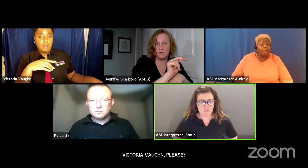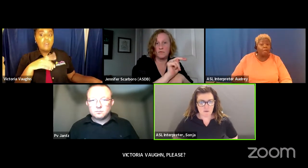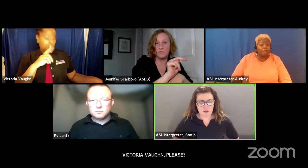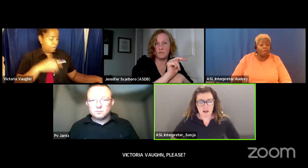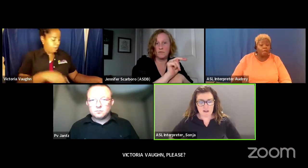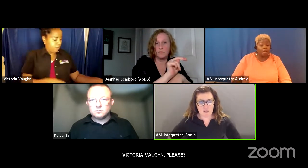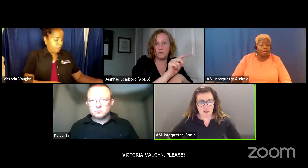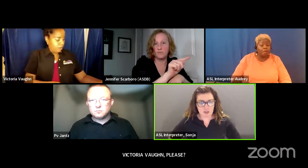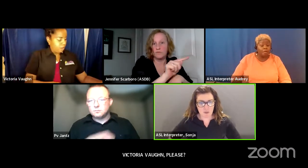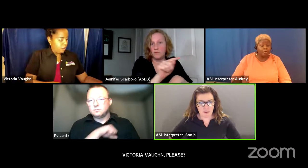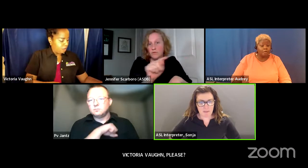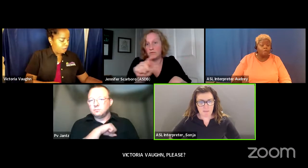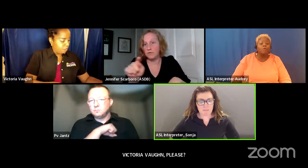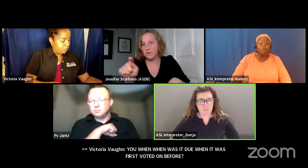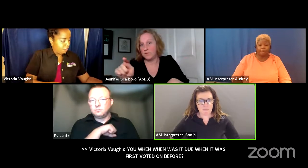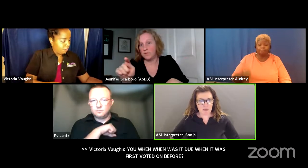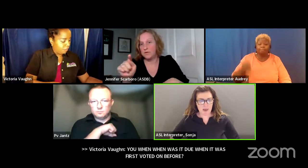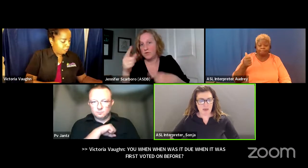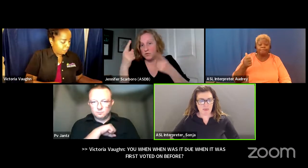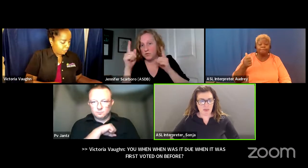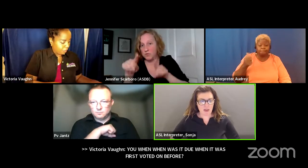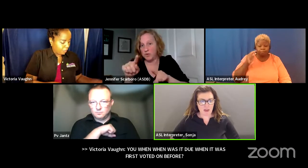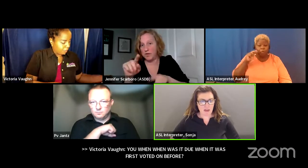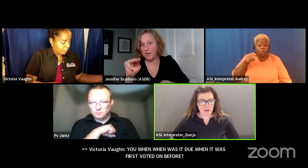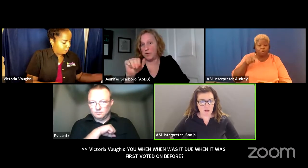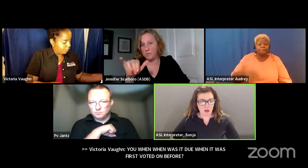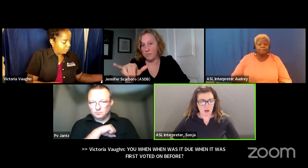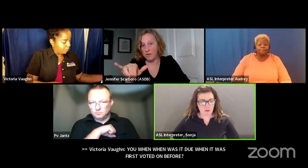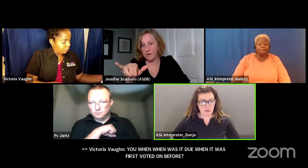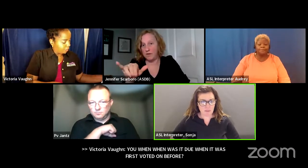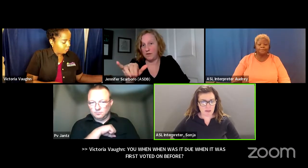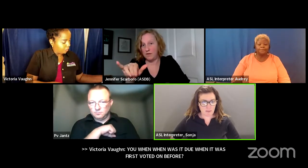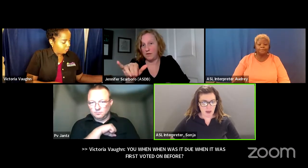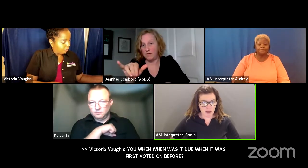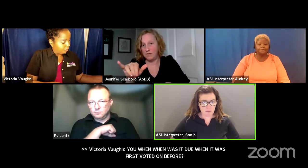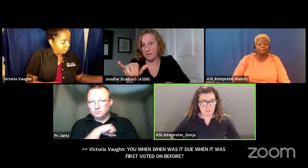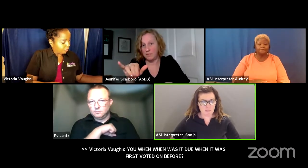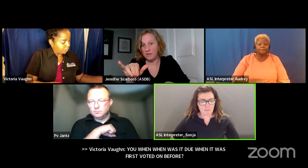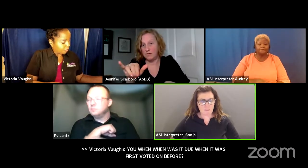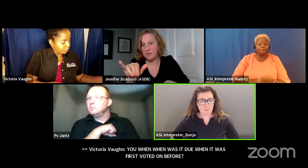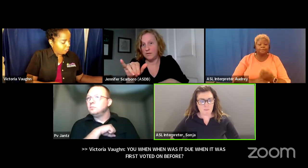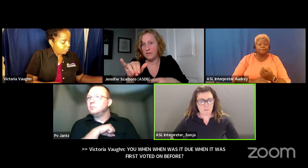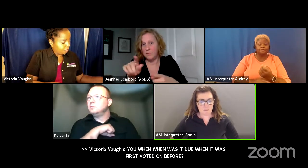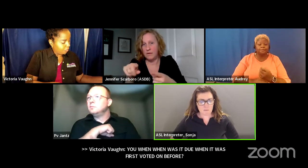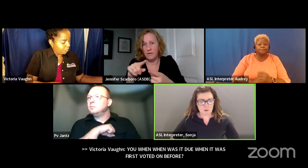Yes, voted on in January, and then agreement in May.